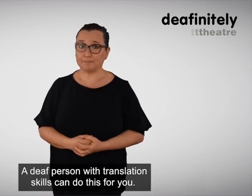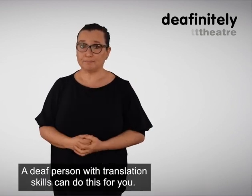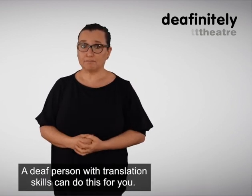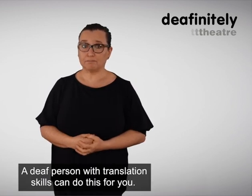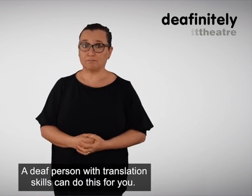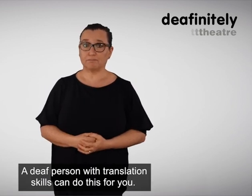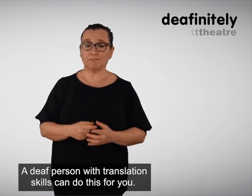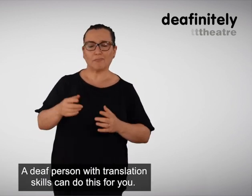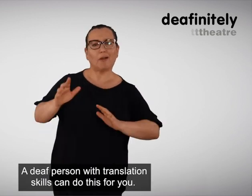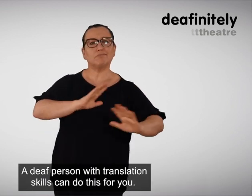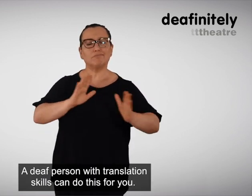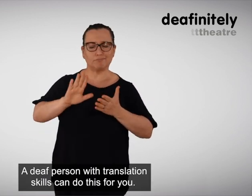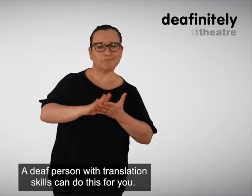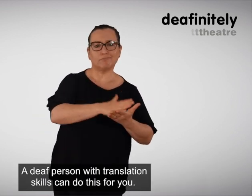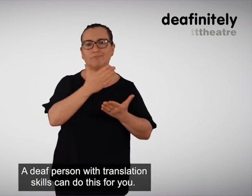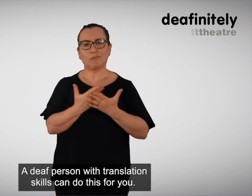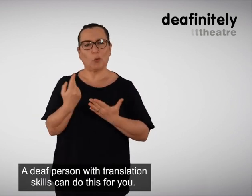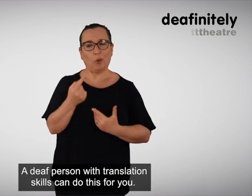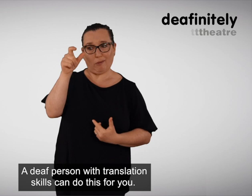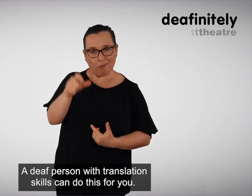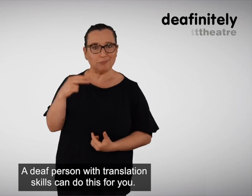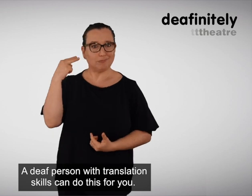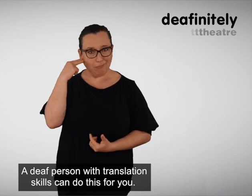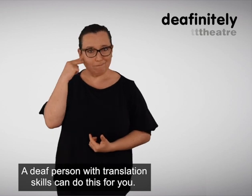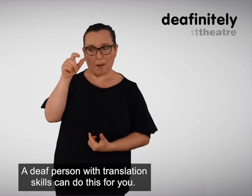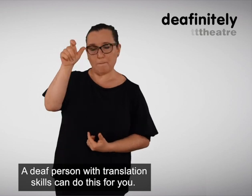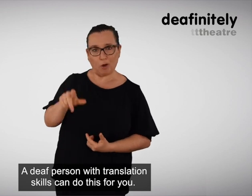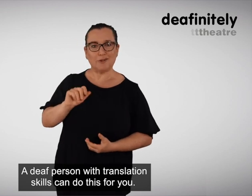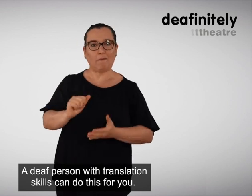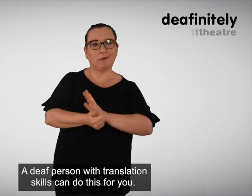A deaf person with translation skills can do this for you.